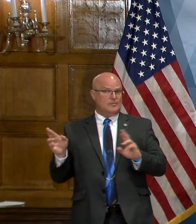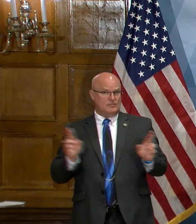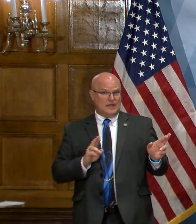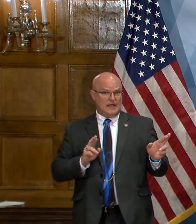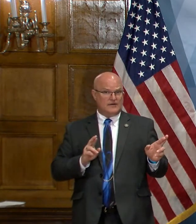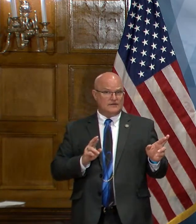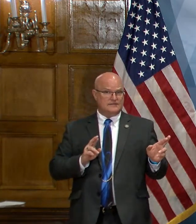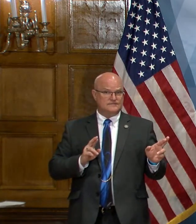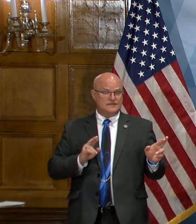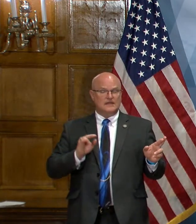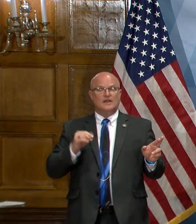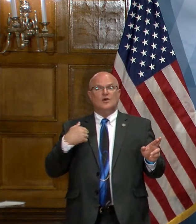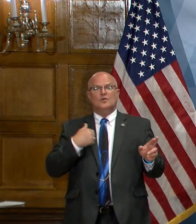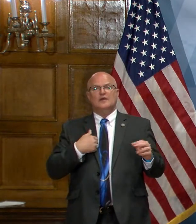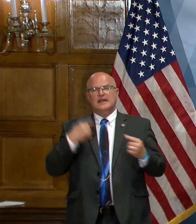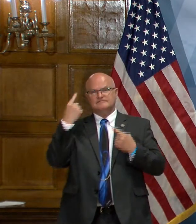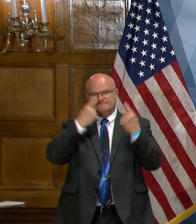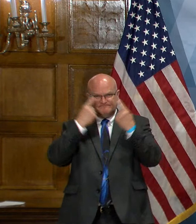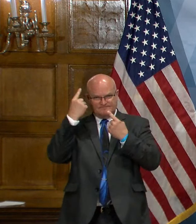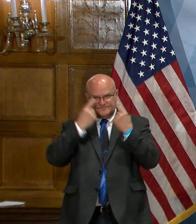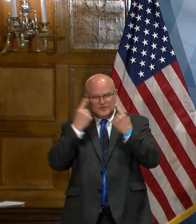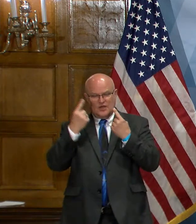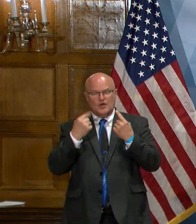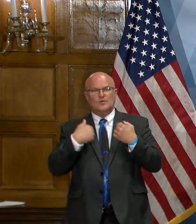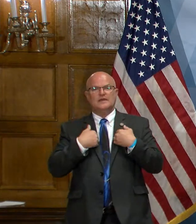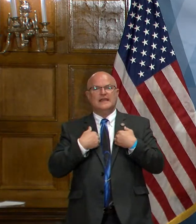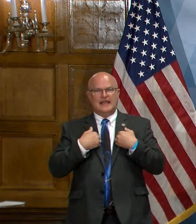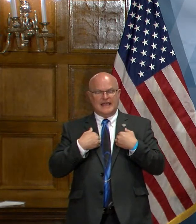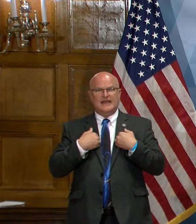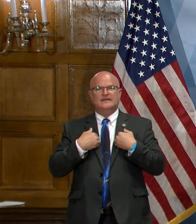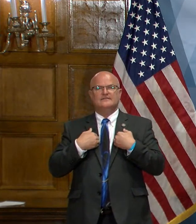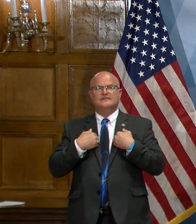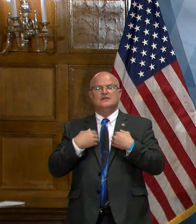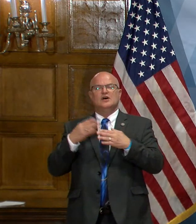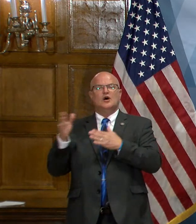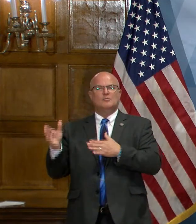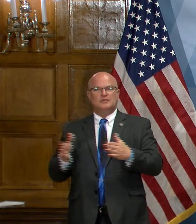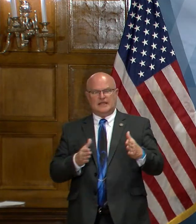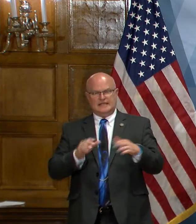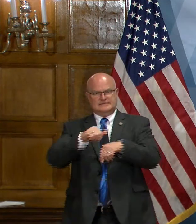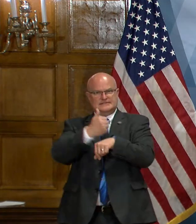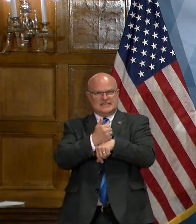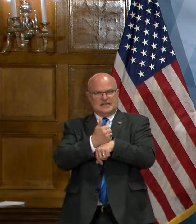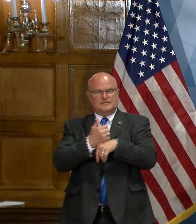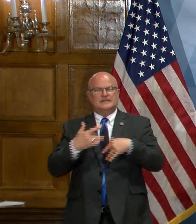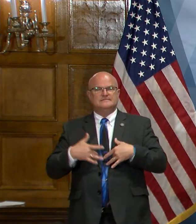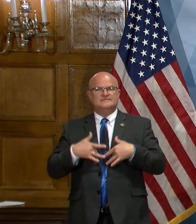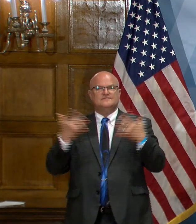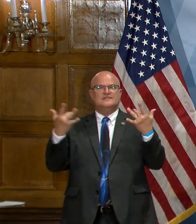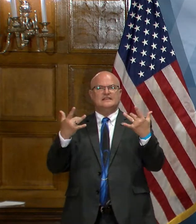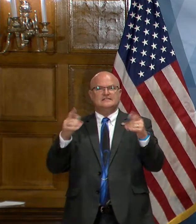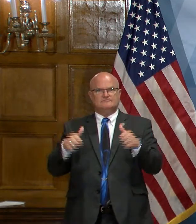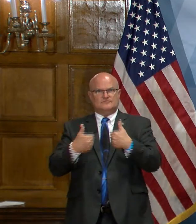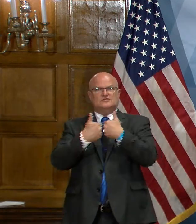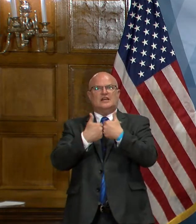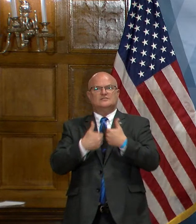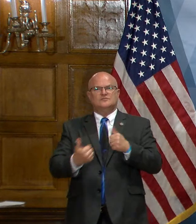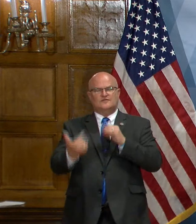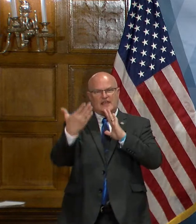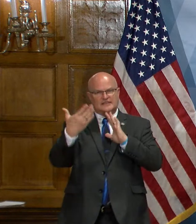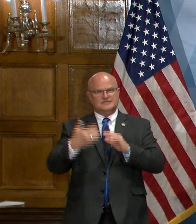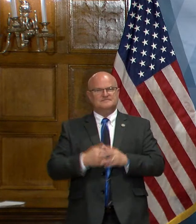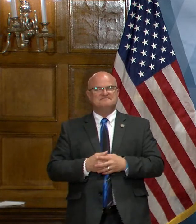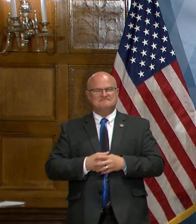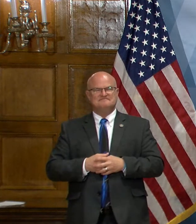prepared and that we have thought this through and that we do have a strategy and a plan in the event there is a challenge that we